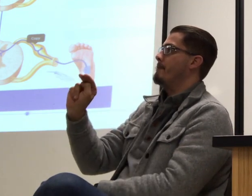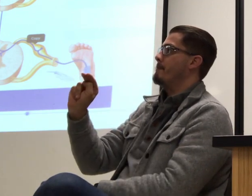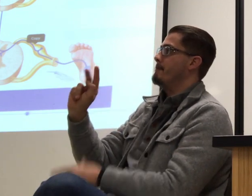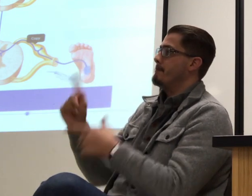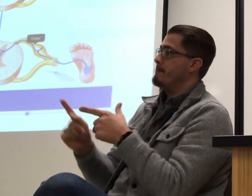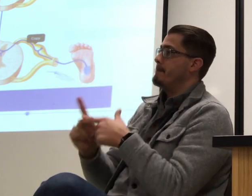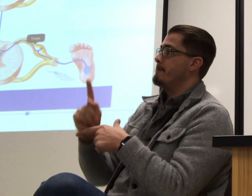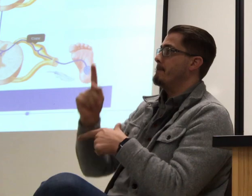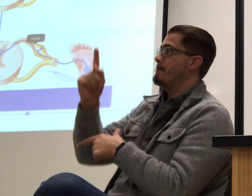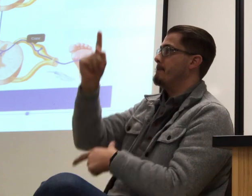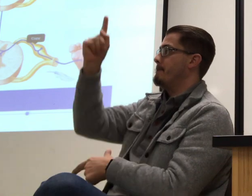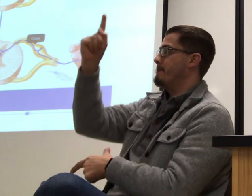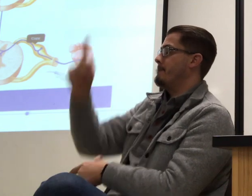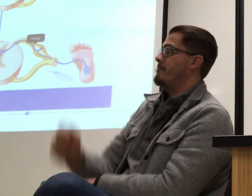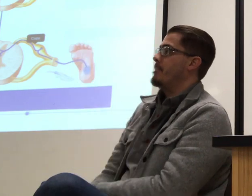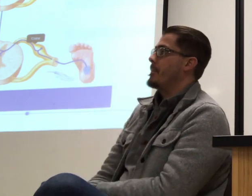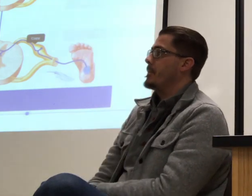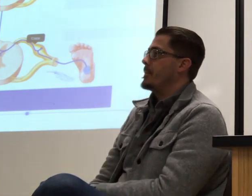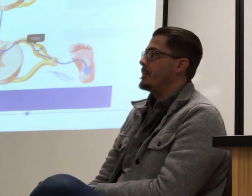ipsilaterally